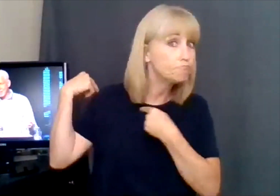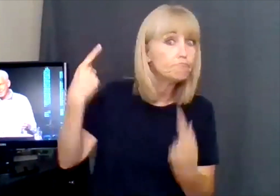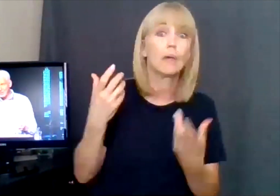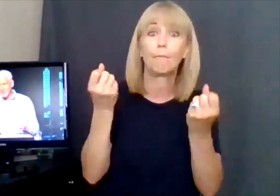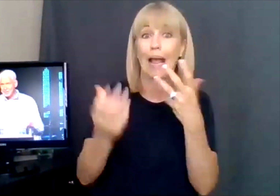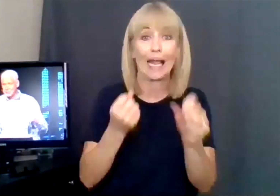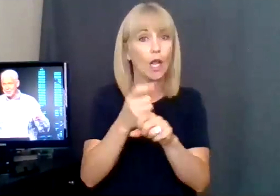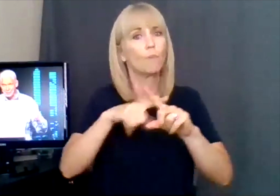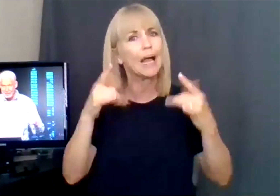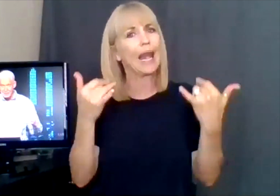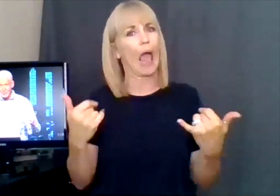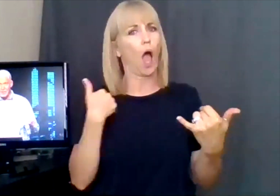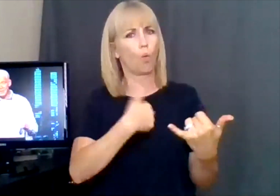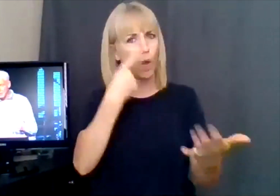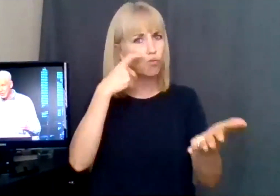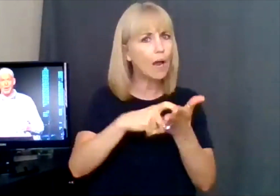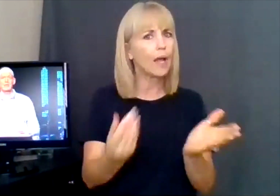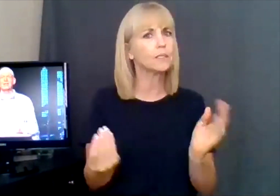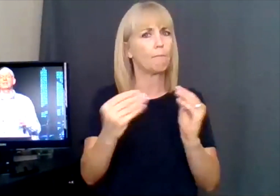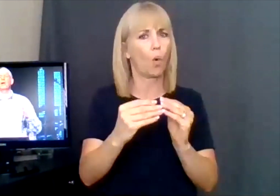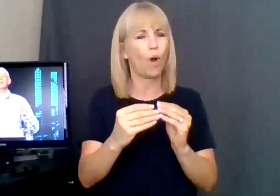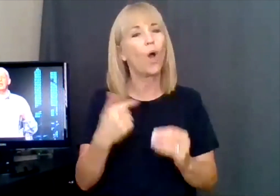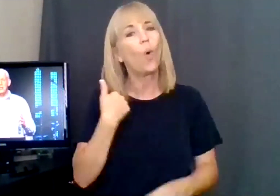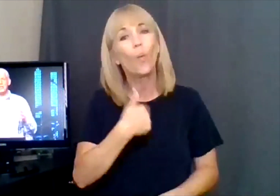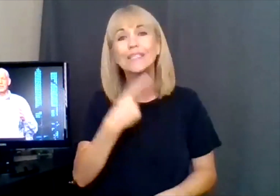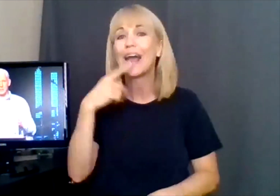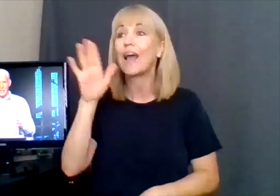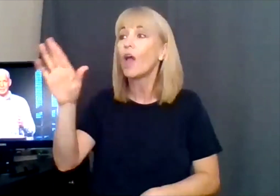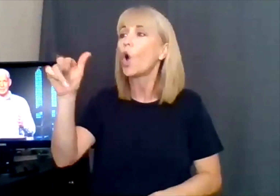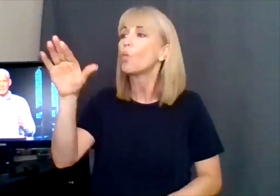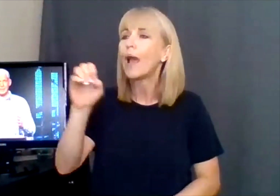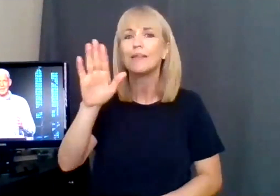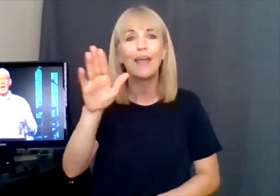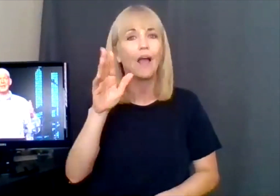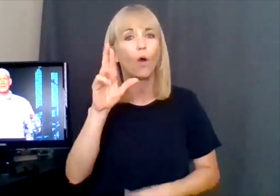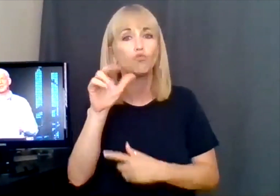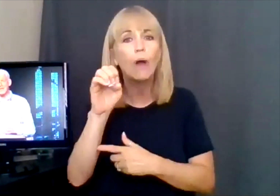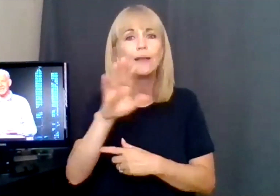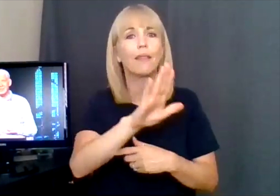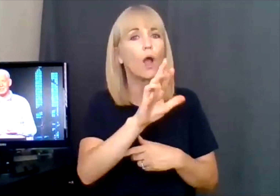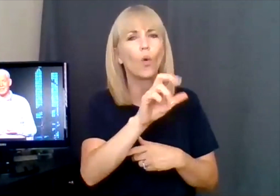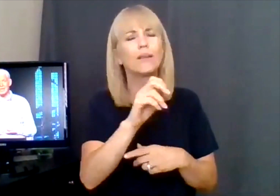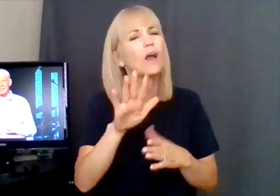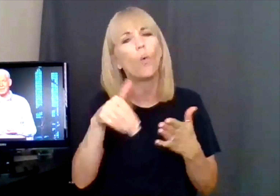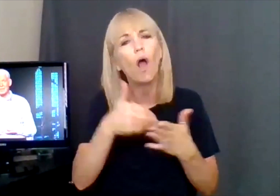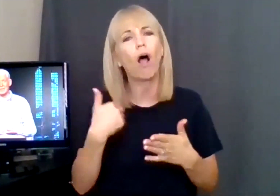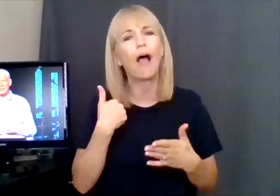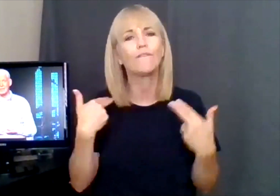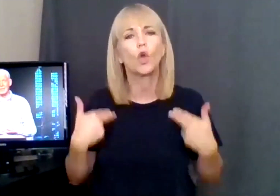talk about different races, but as believers, we know there's only one race. There's one human race. All of us are created in the image of